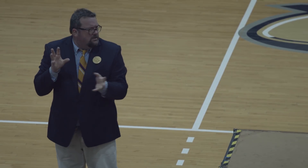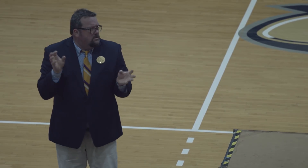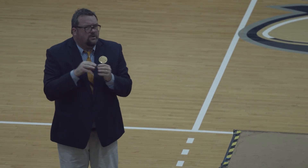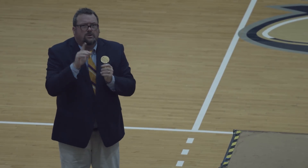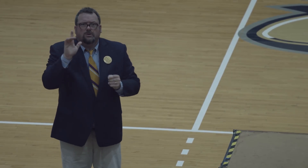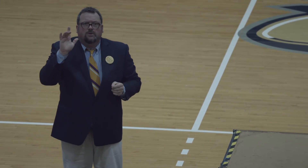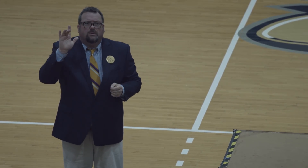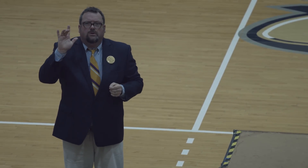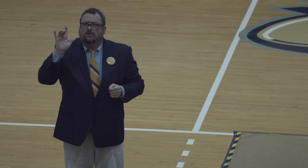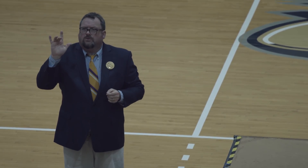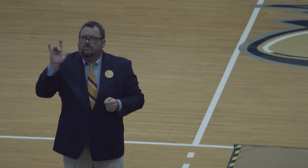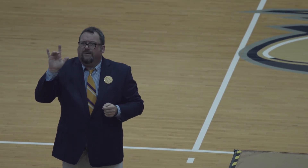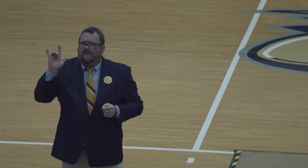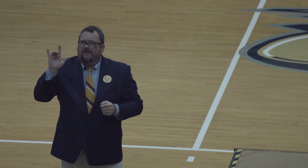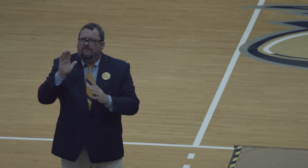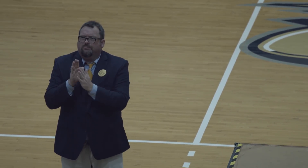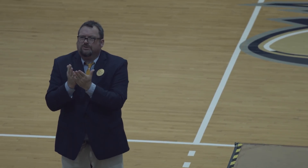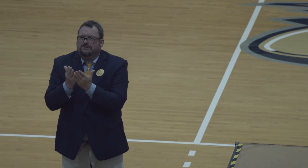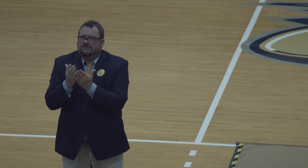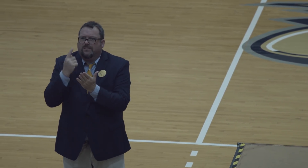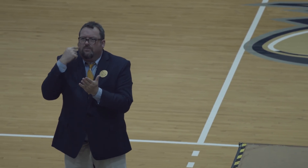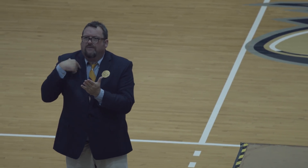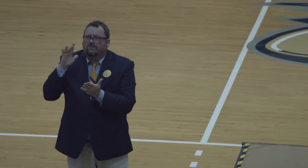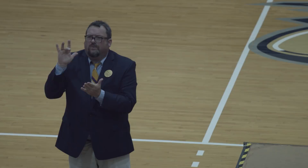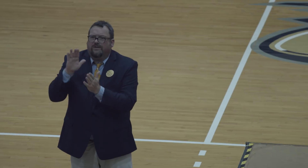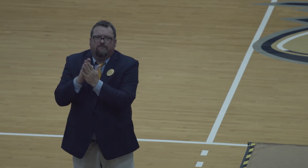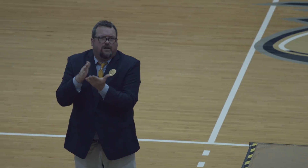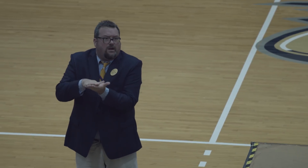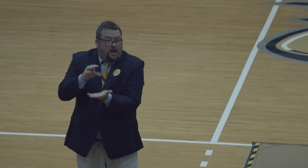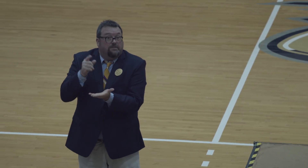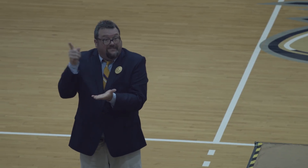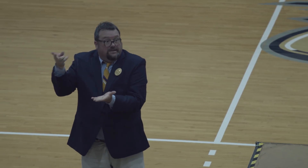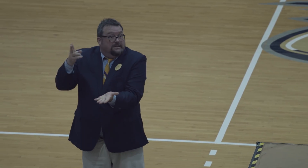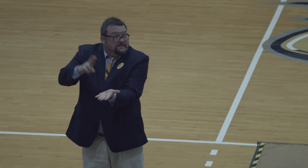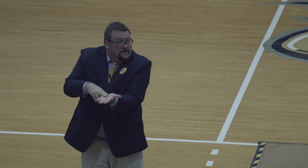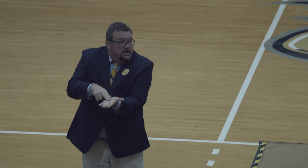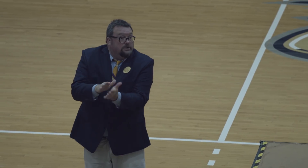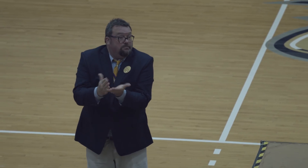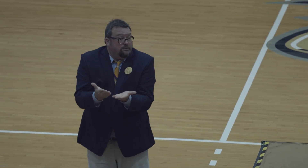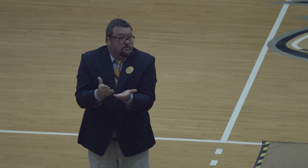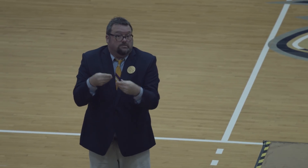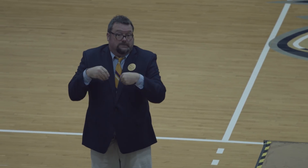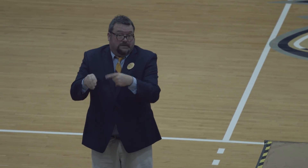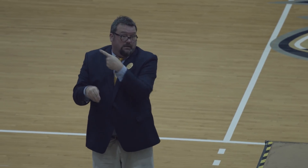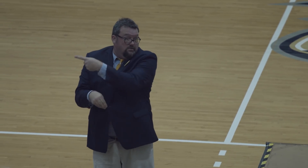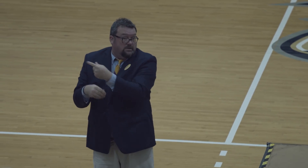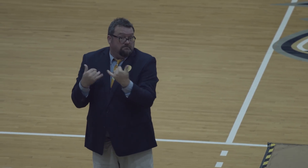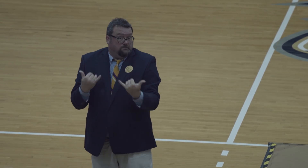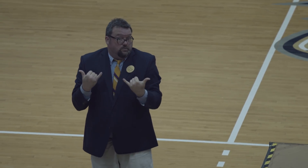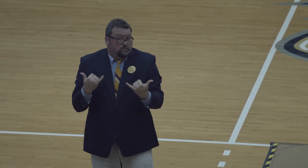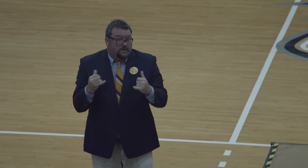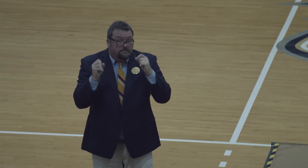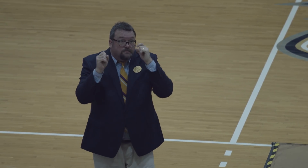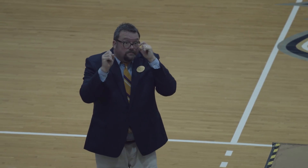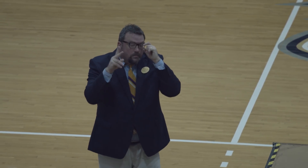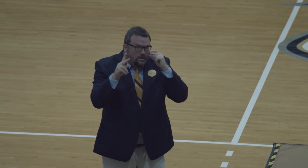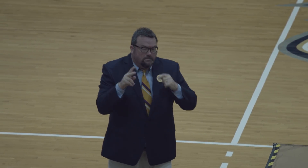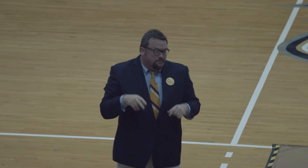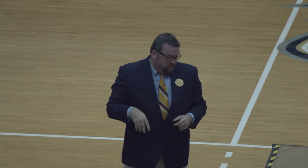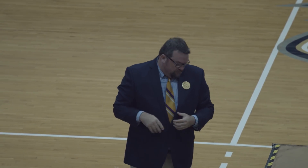So we have a total, what am I told, 25 signed copies that have been signed by the author that